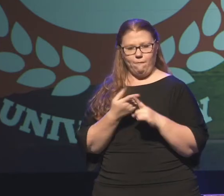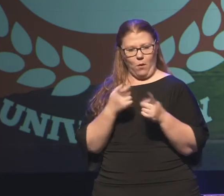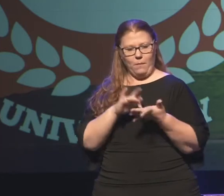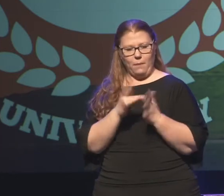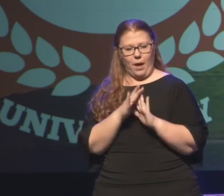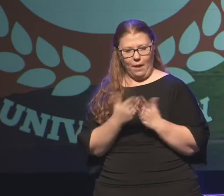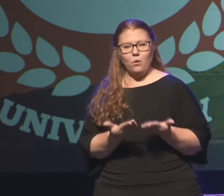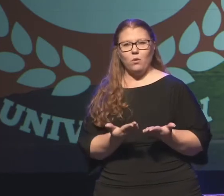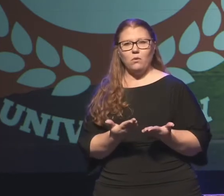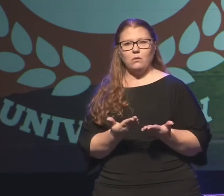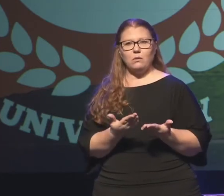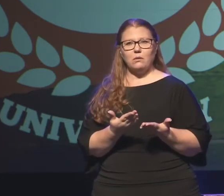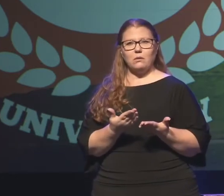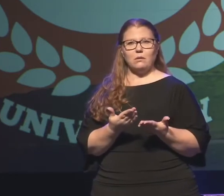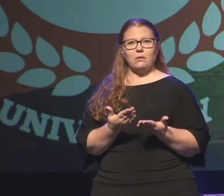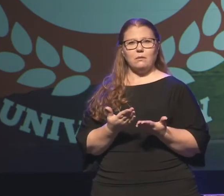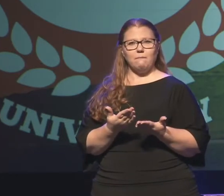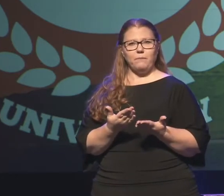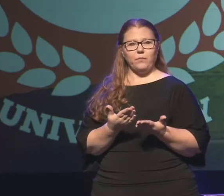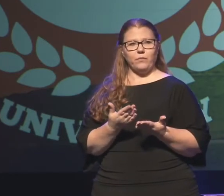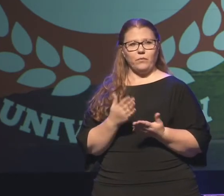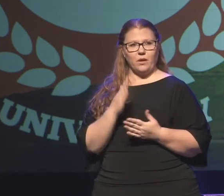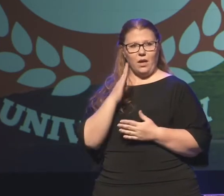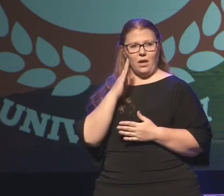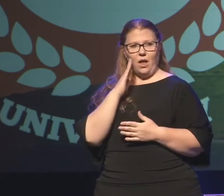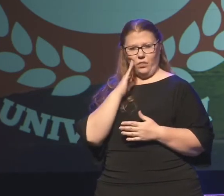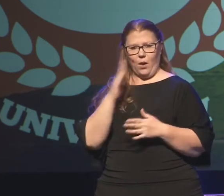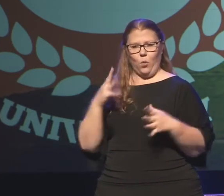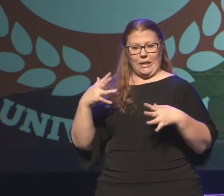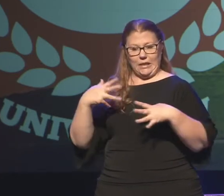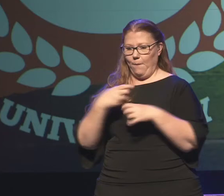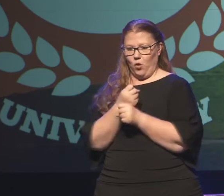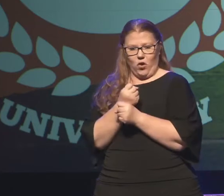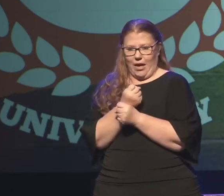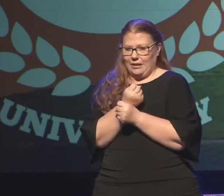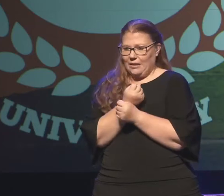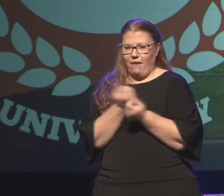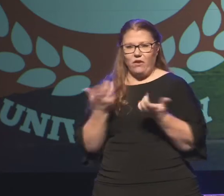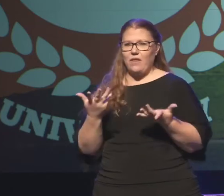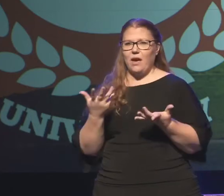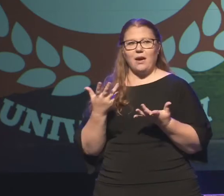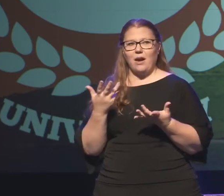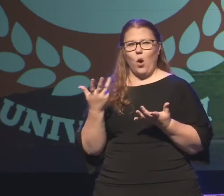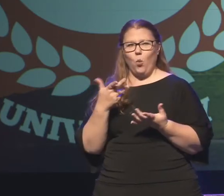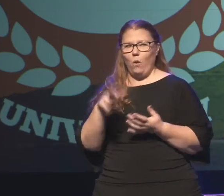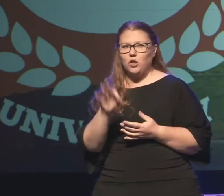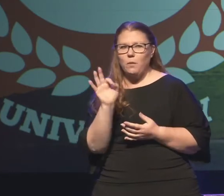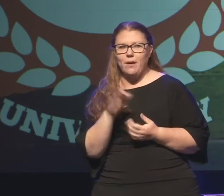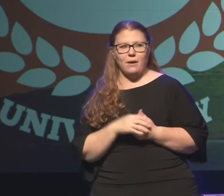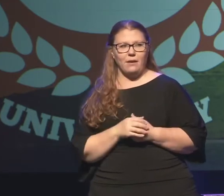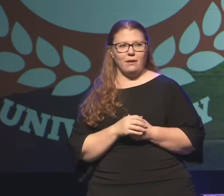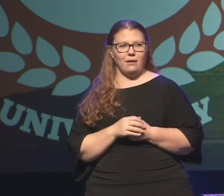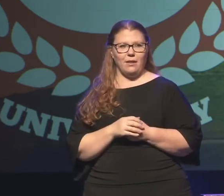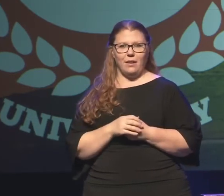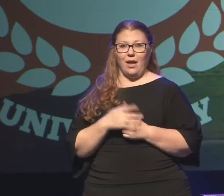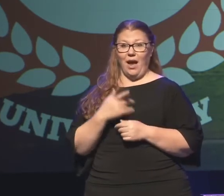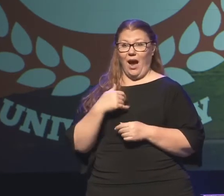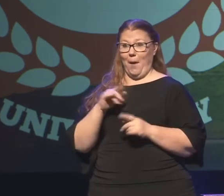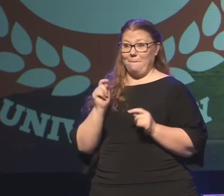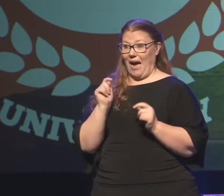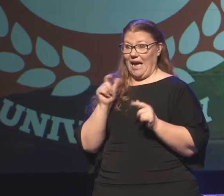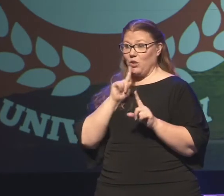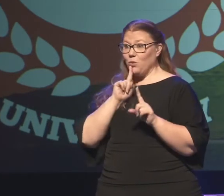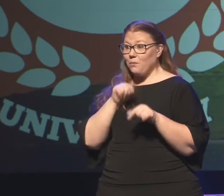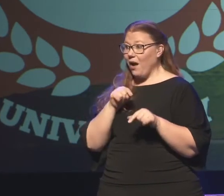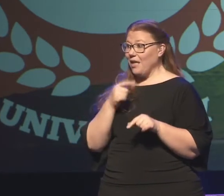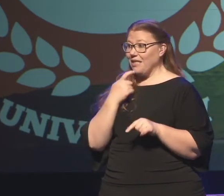Bible that would sort of summarize it all, what would you pick? And my instant response is,